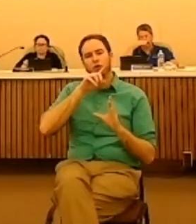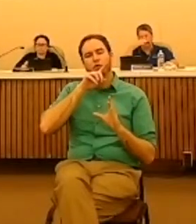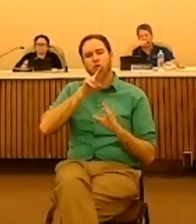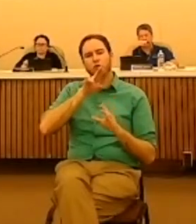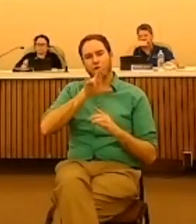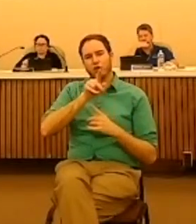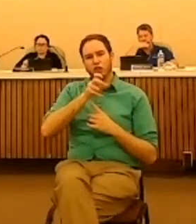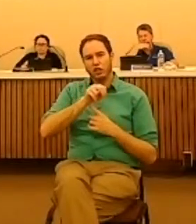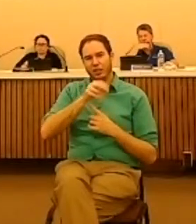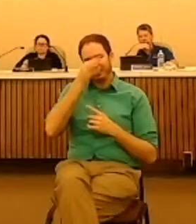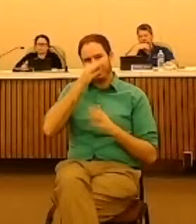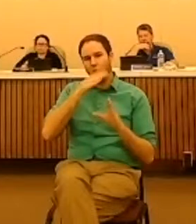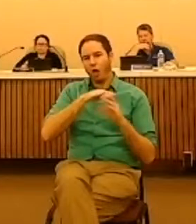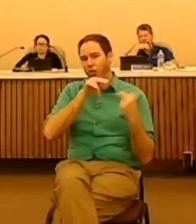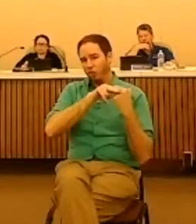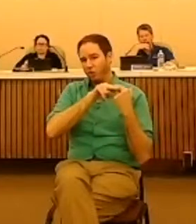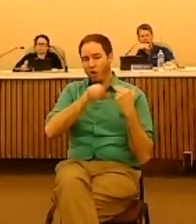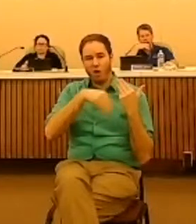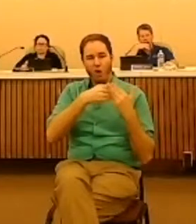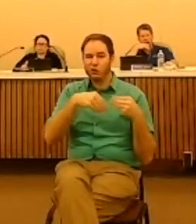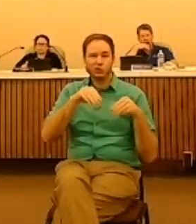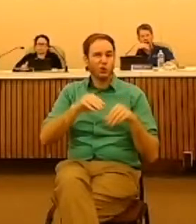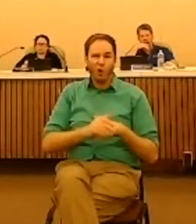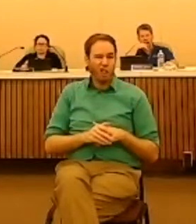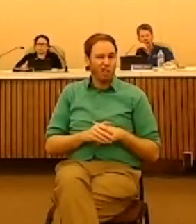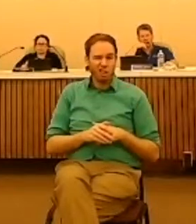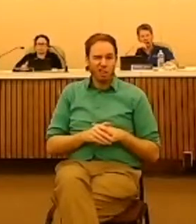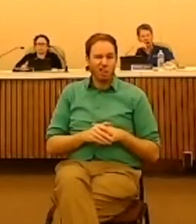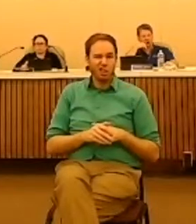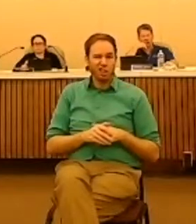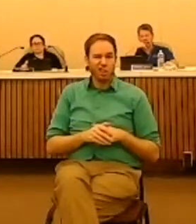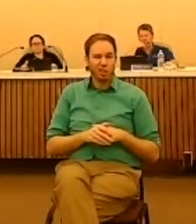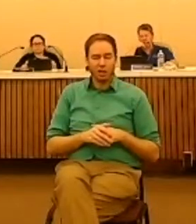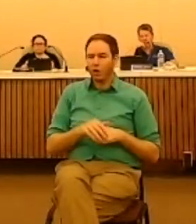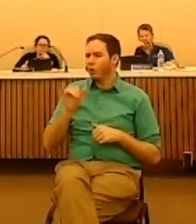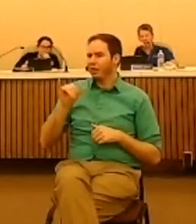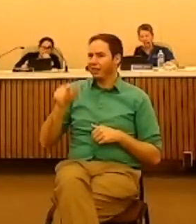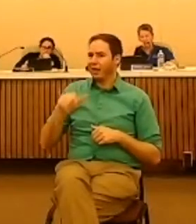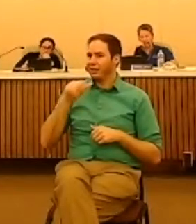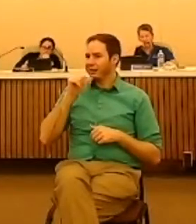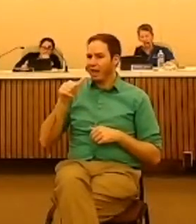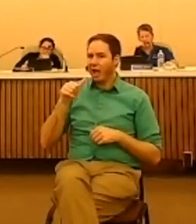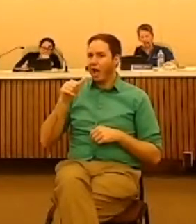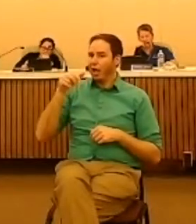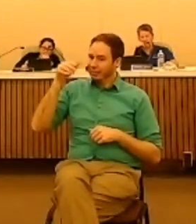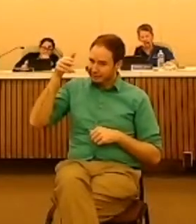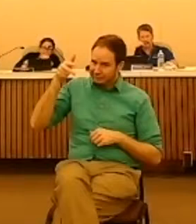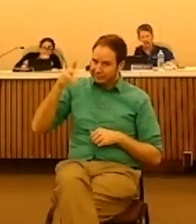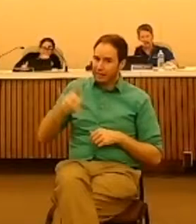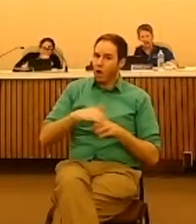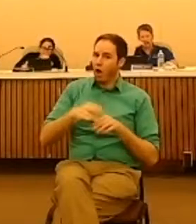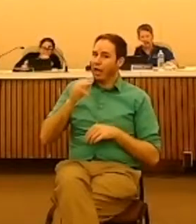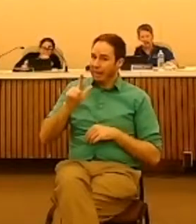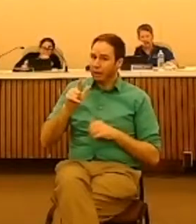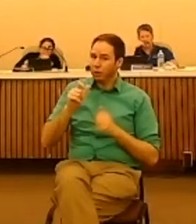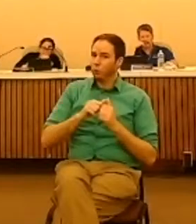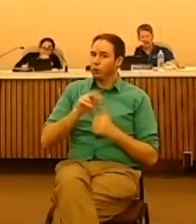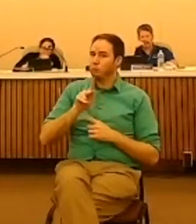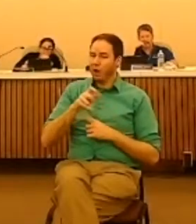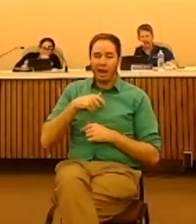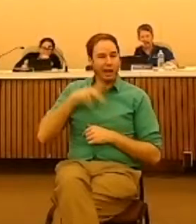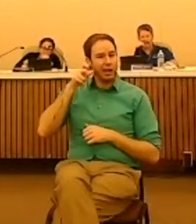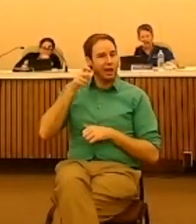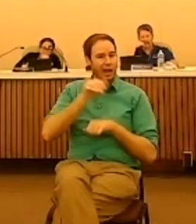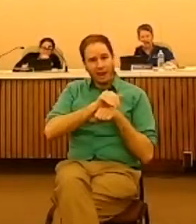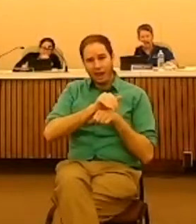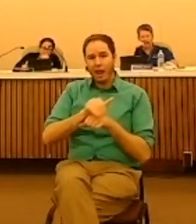Riverton, right up against the thruway, they've all sold. Mertensia. Yeah, but that's not coming down that hill. I listen to it every night. They